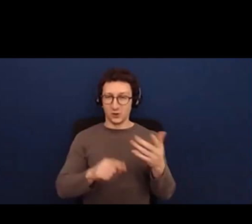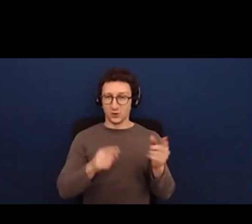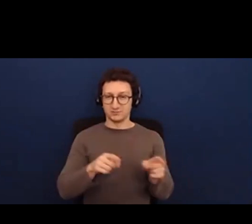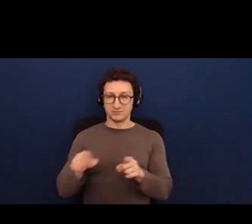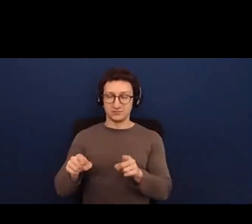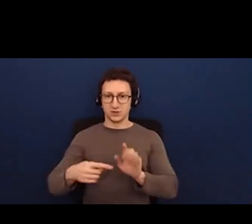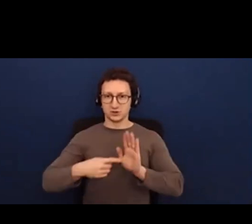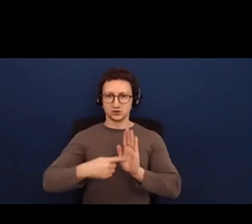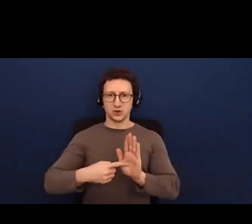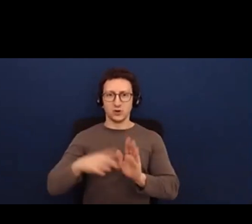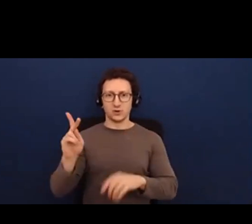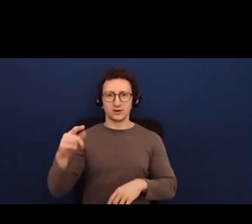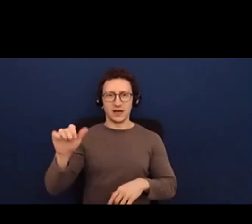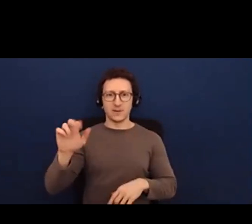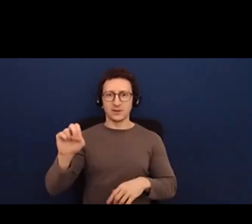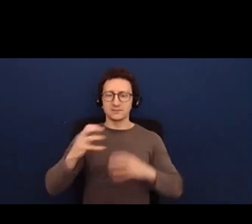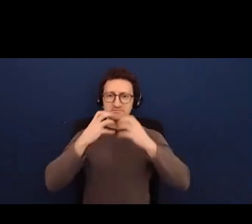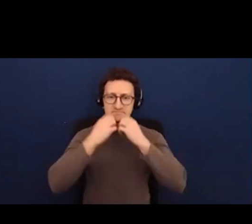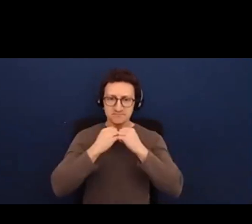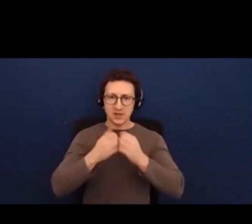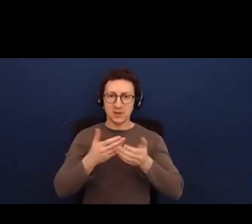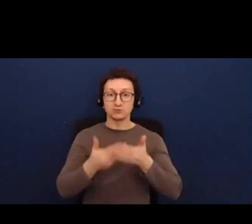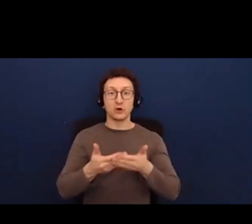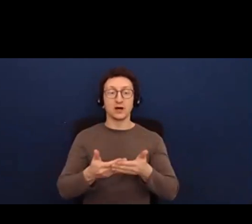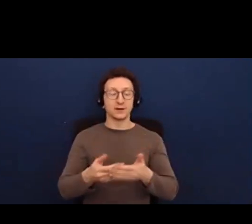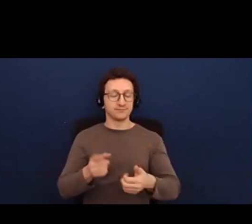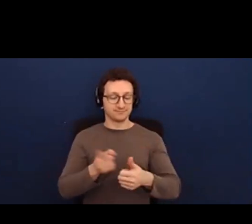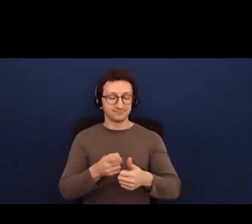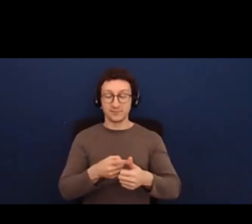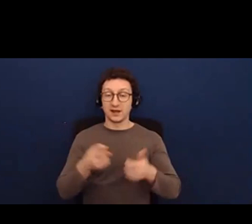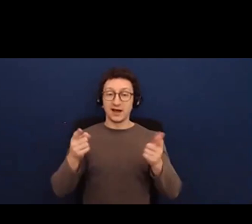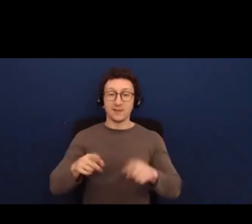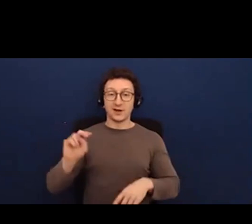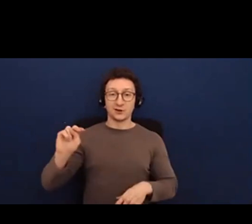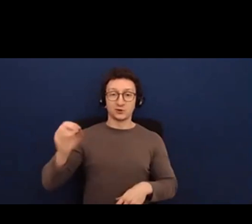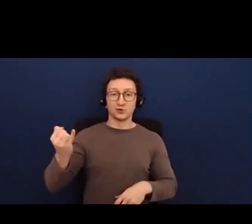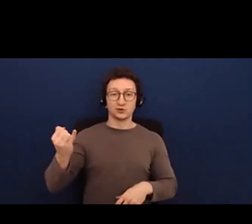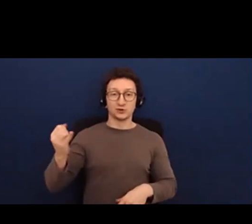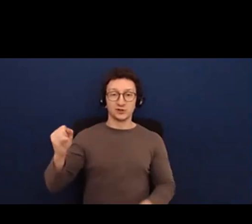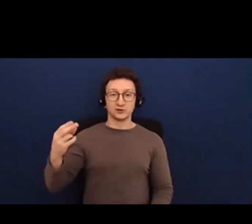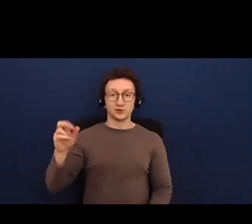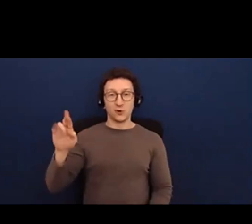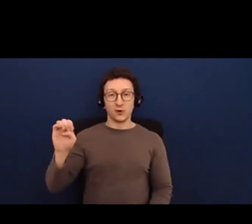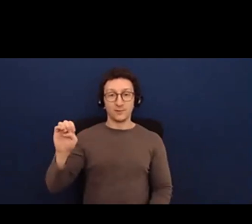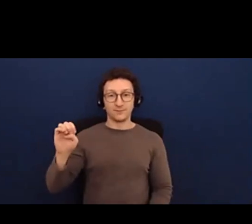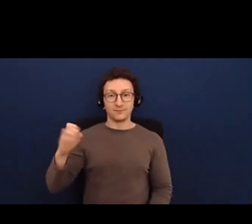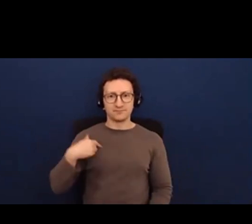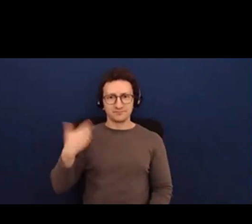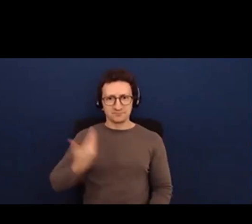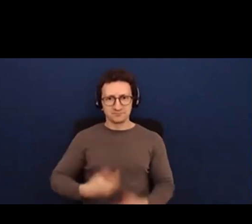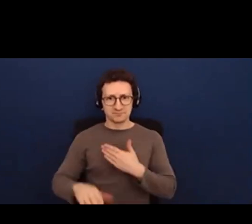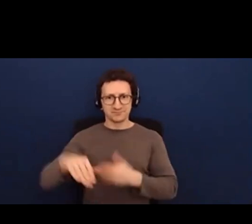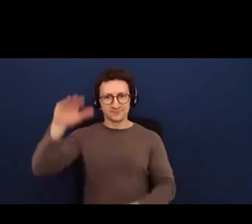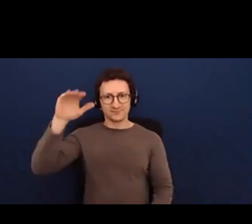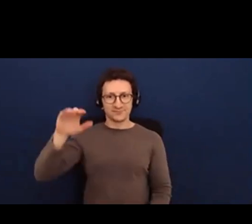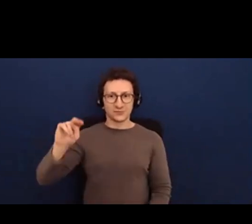emphasis on prayer. One happens at the Jersey Shore. I come from New Jersey, so I love this story. It's